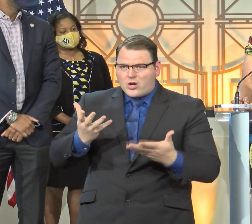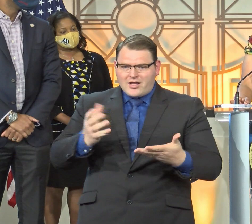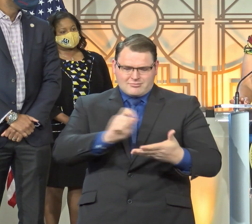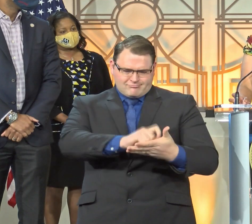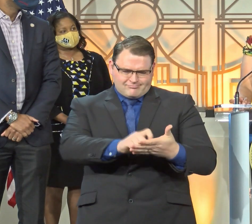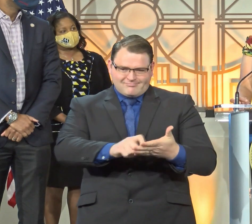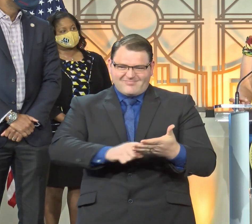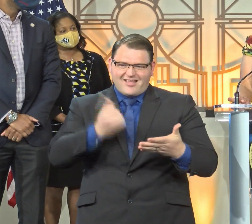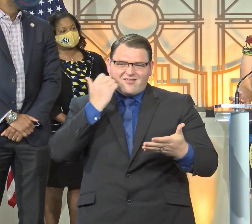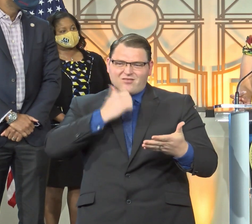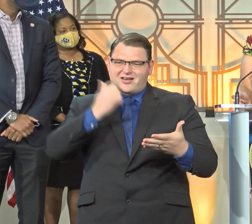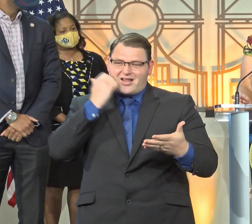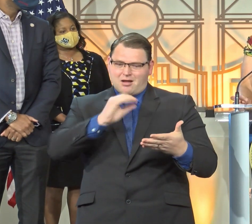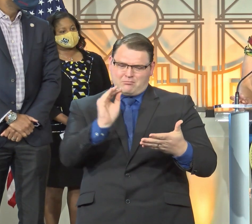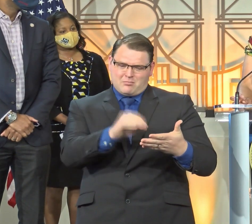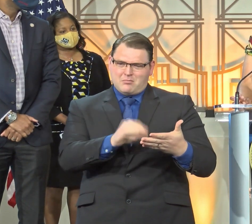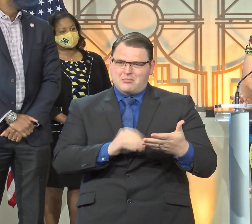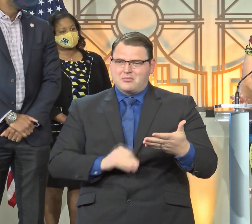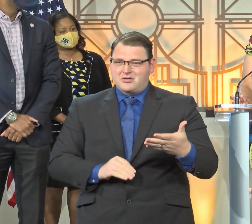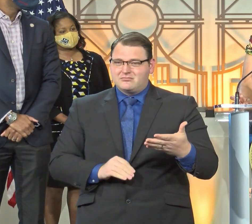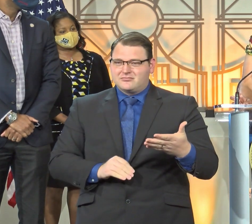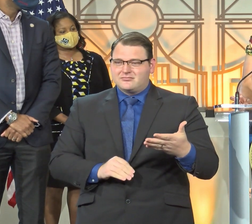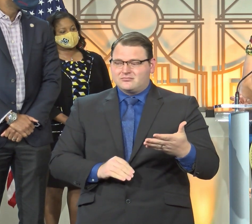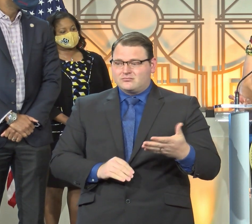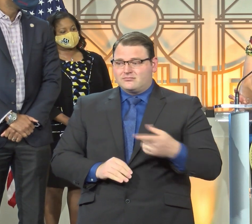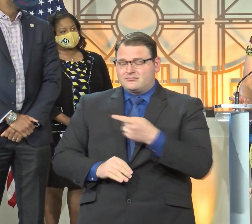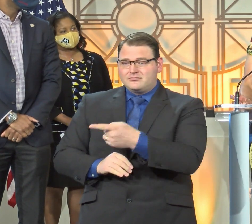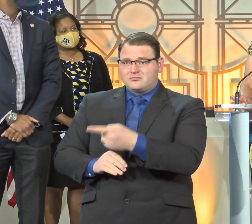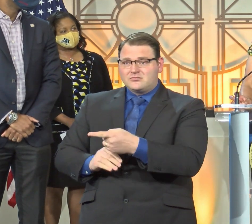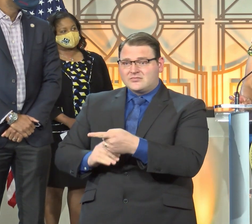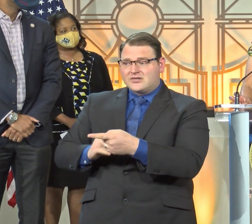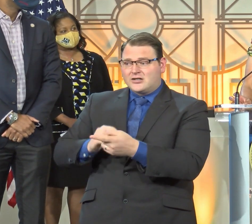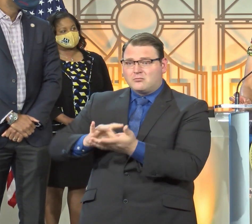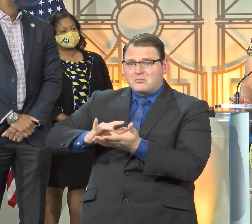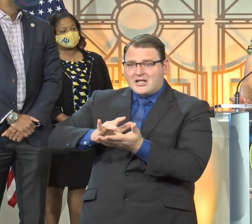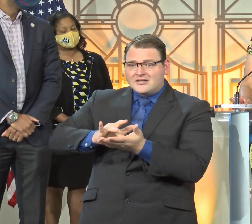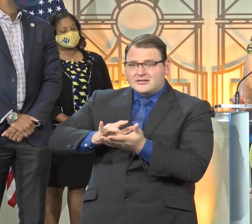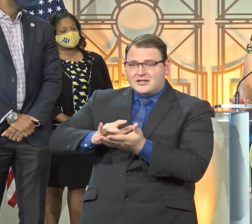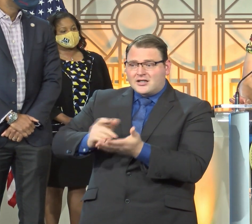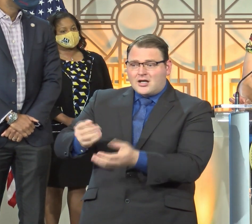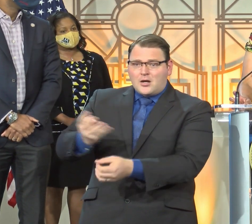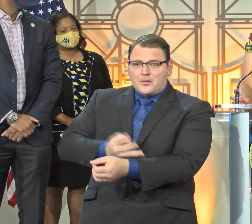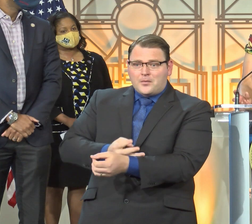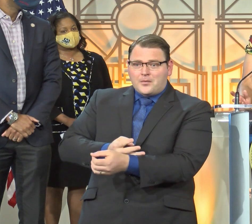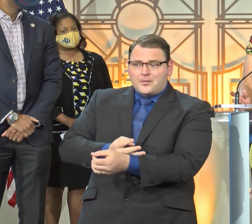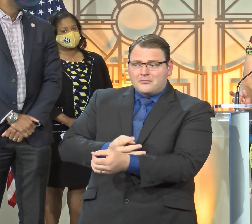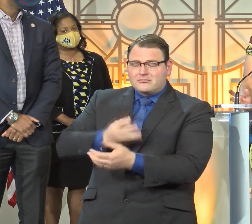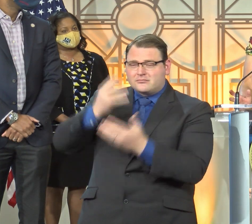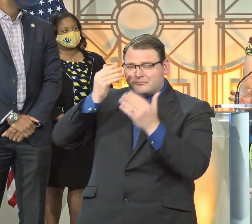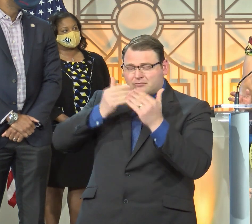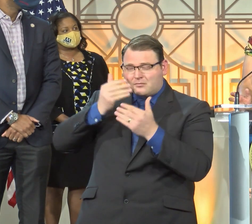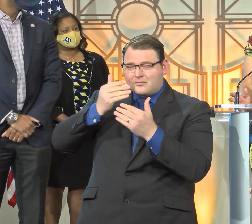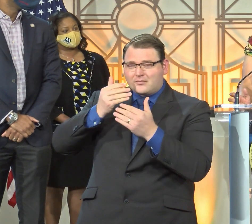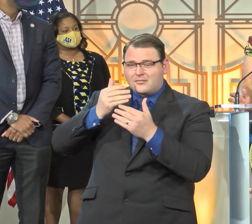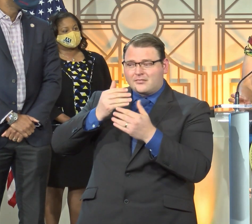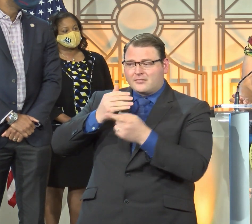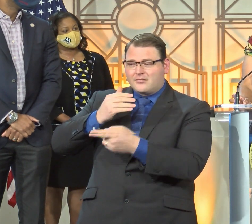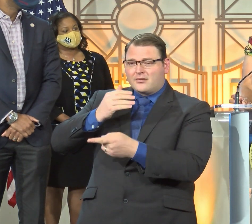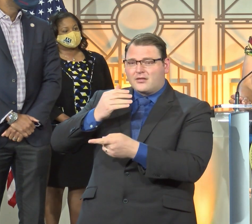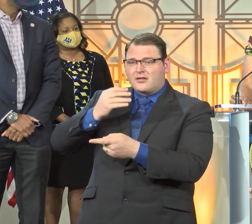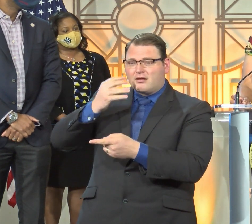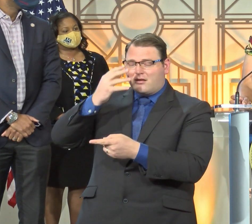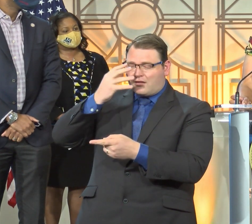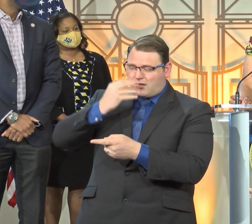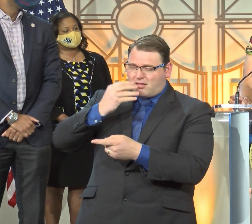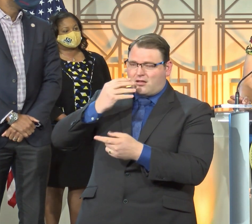days, sedated, intubated, and ventilated on a ventilator. COVID, which is the infection that